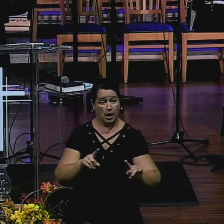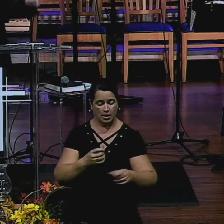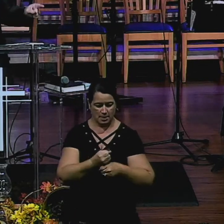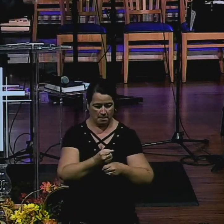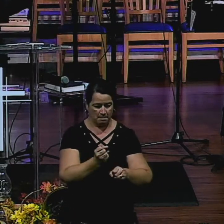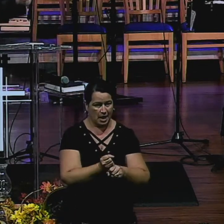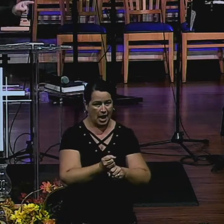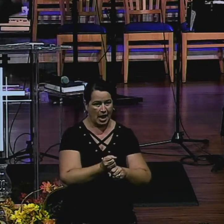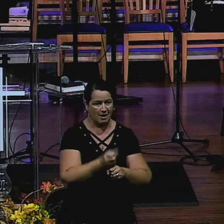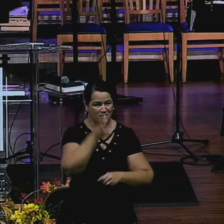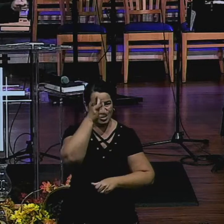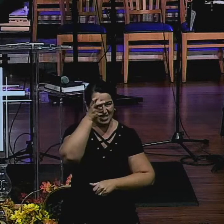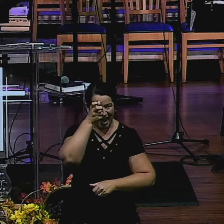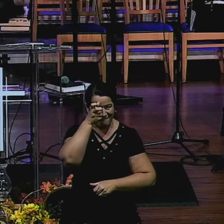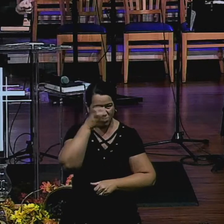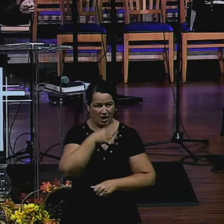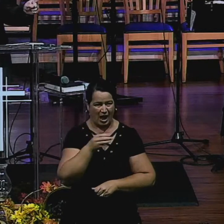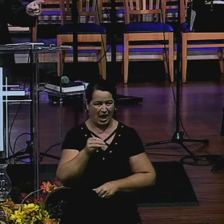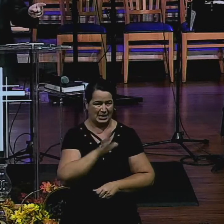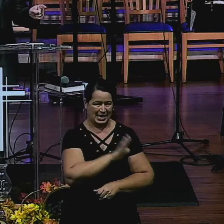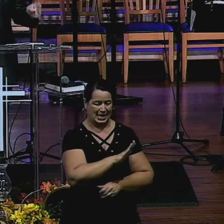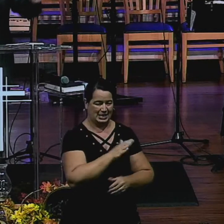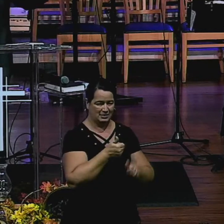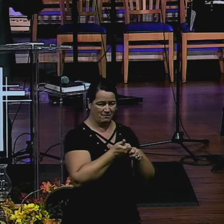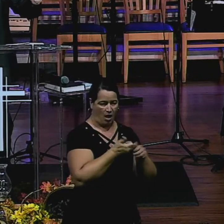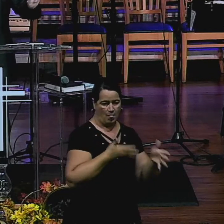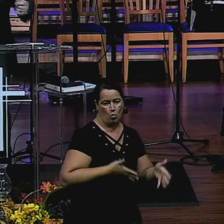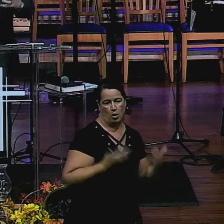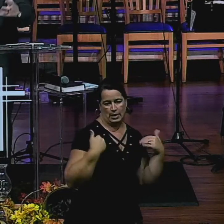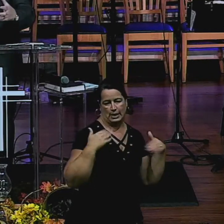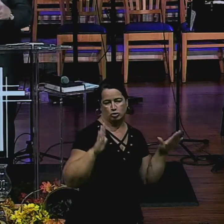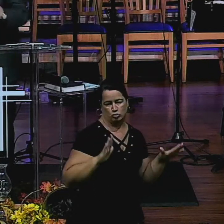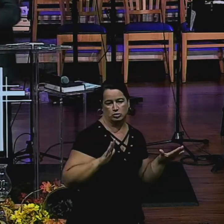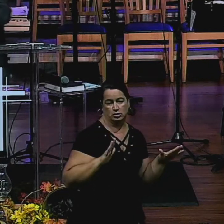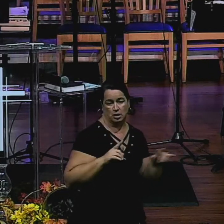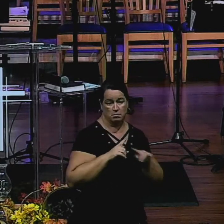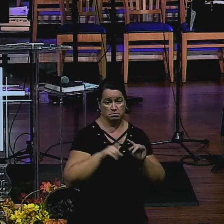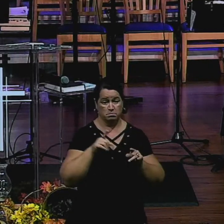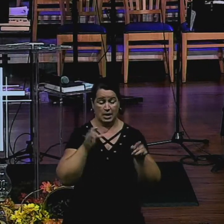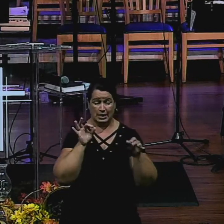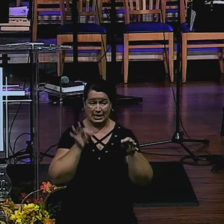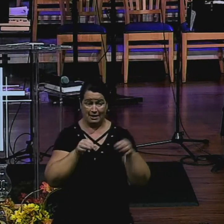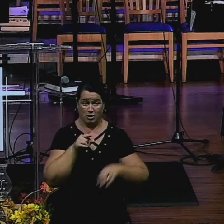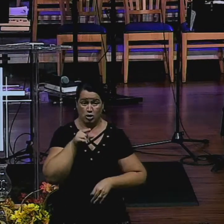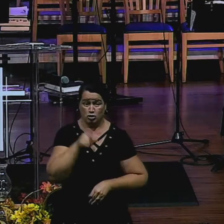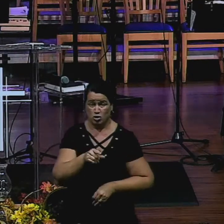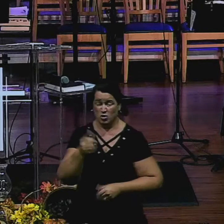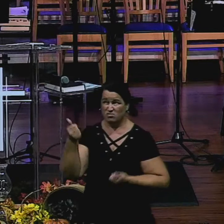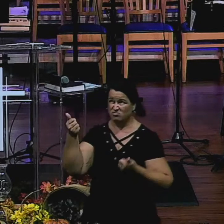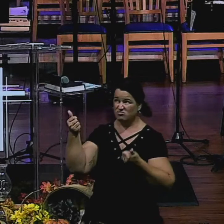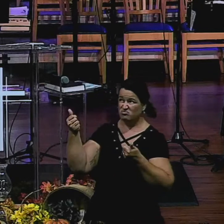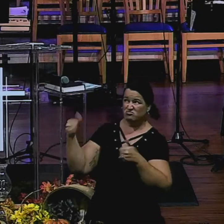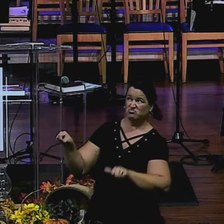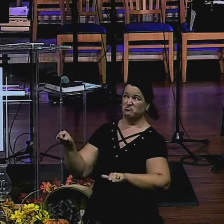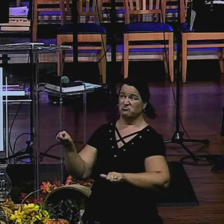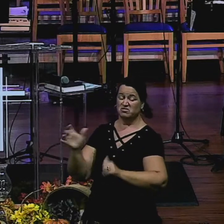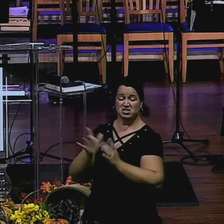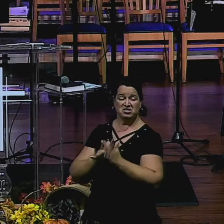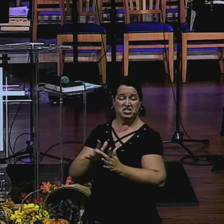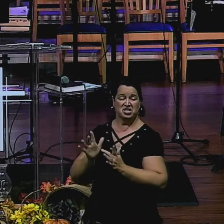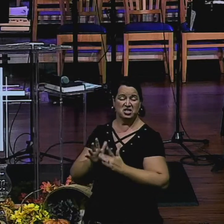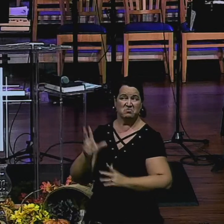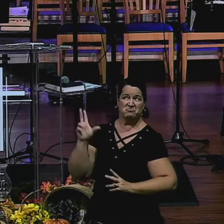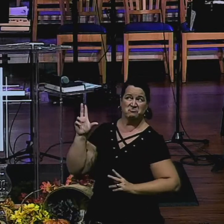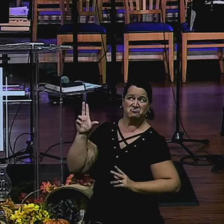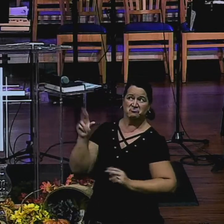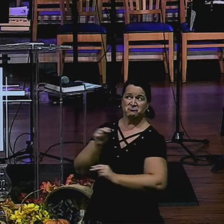you reject the amazing love of God, made freely available, freely Jesus said you would receive, freely give. If you